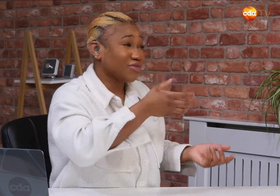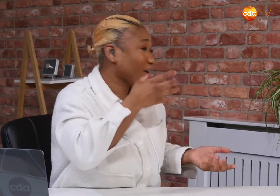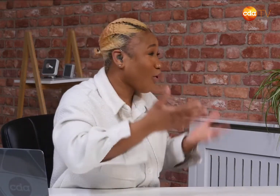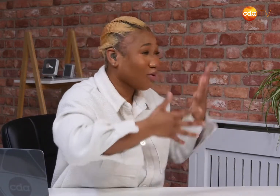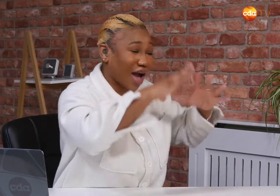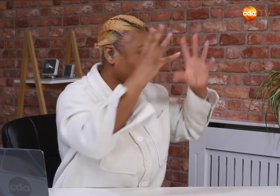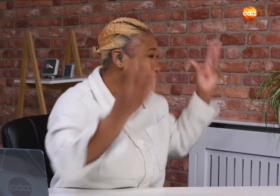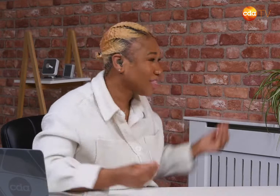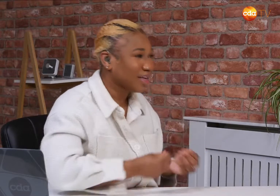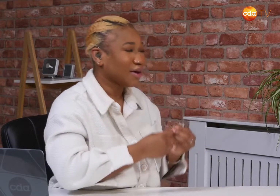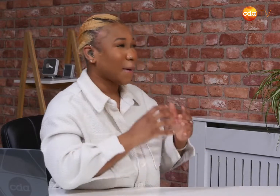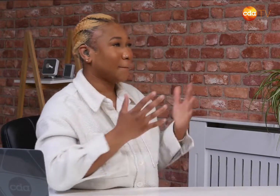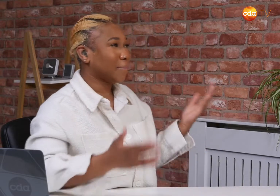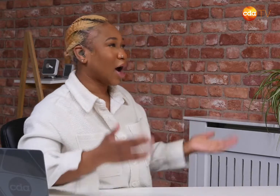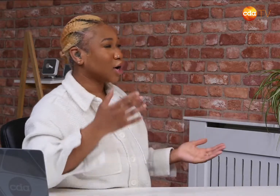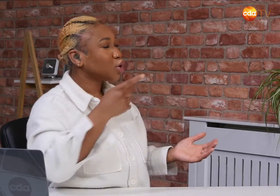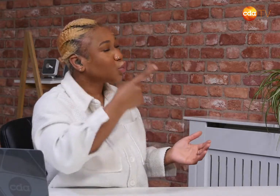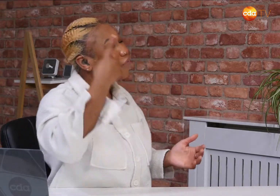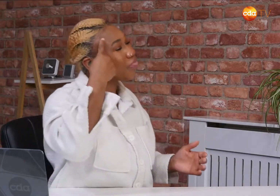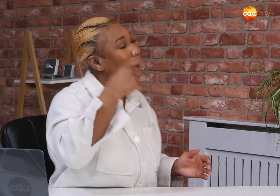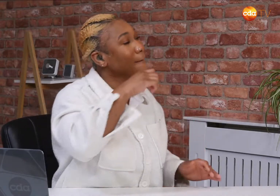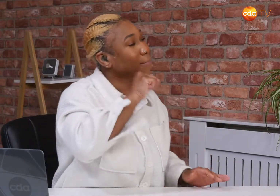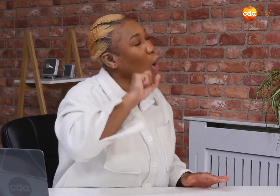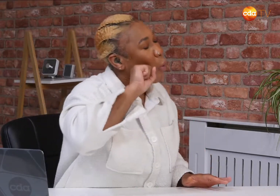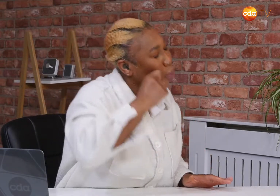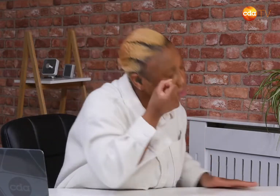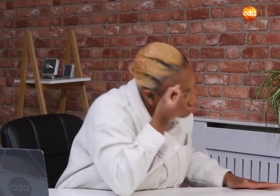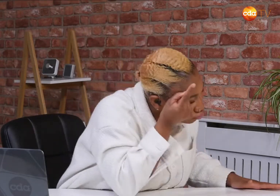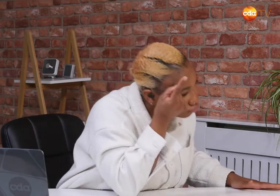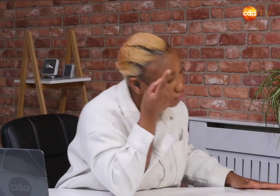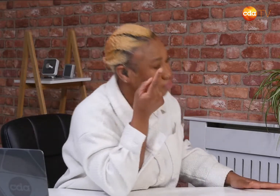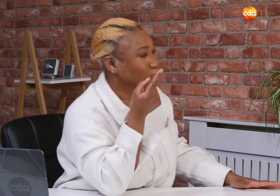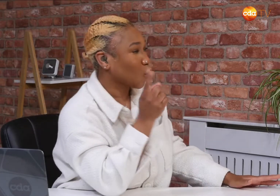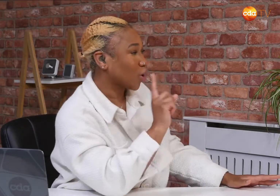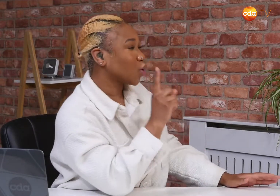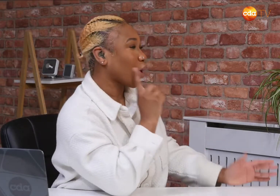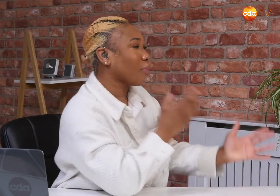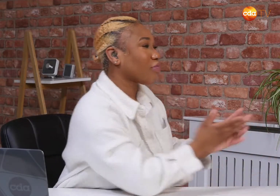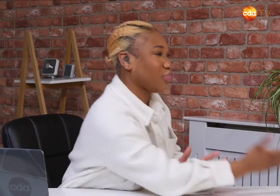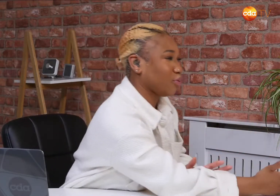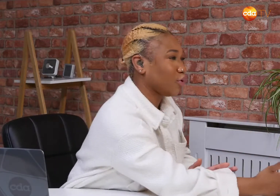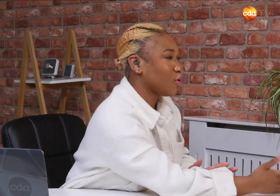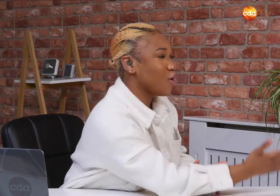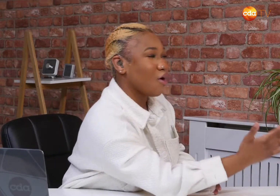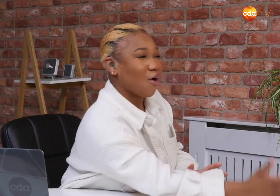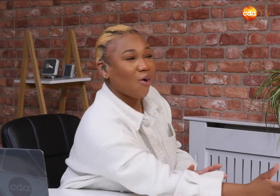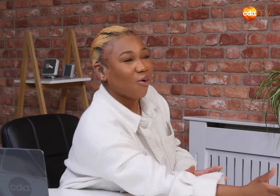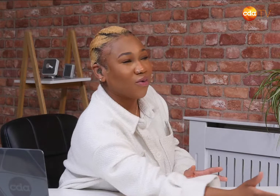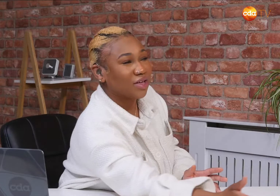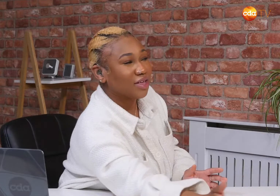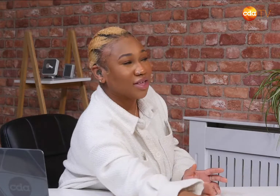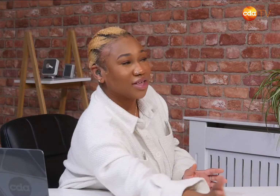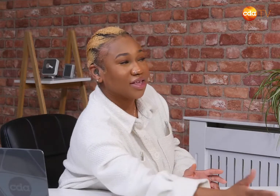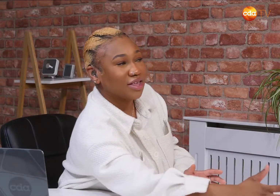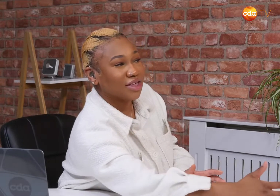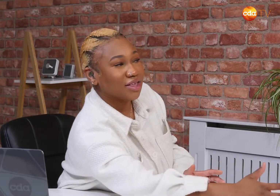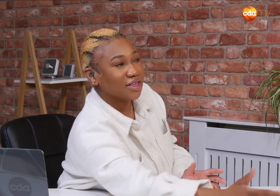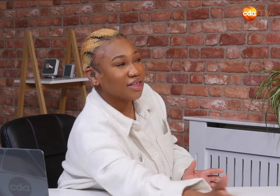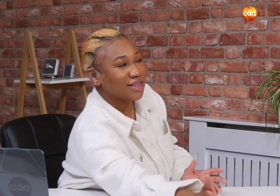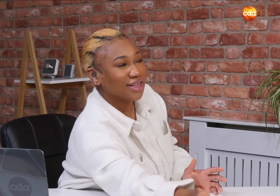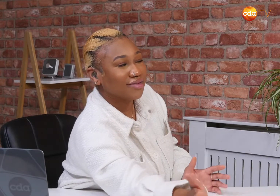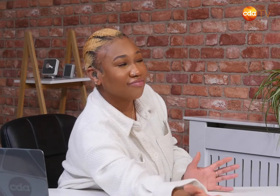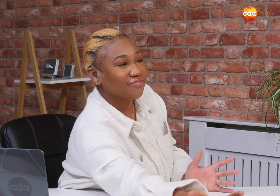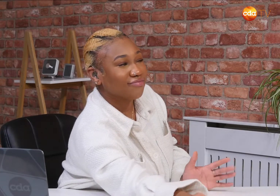or it might kind of worsen abuse or things like this if people are kind of relying on alcohol or drugs to get through. But how do you think is the best way to get